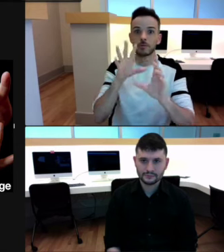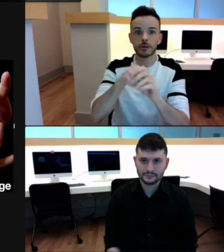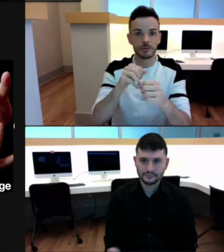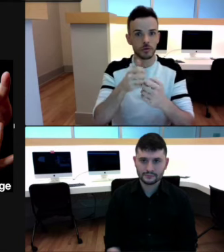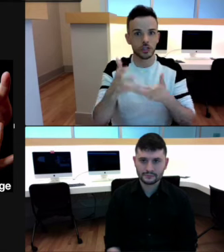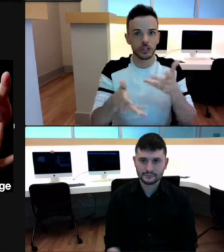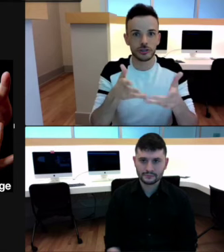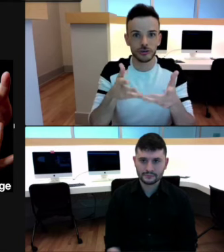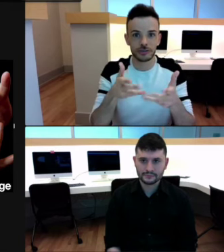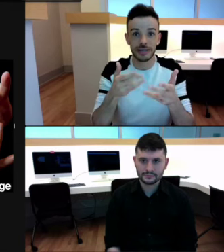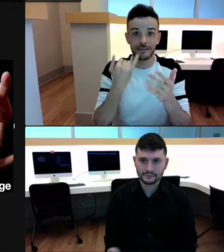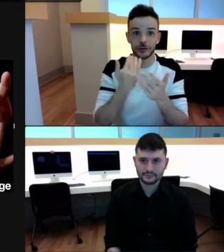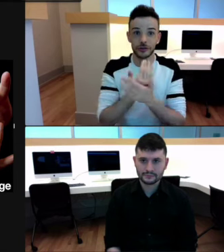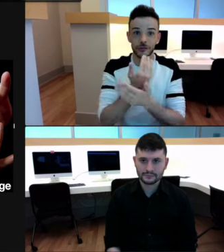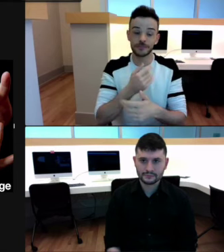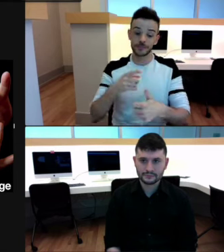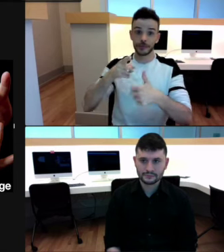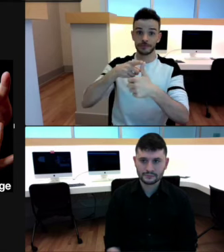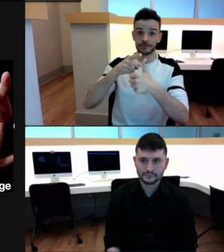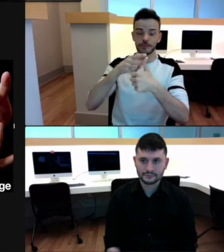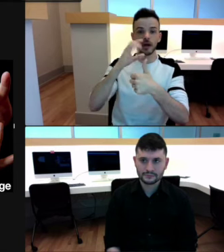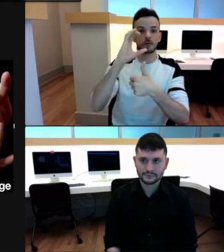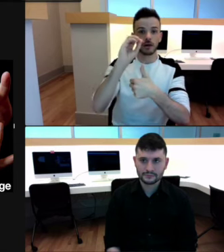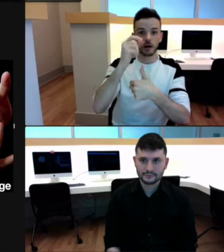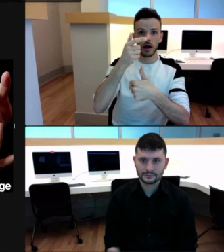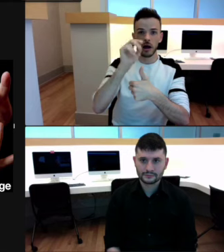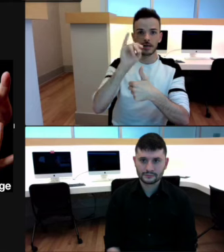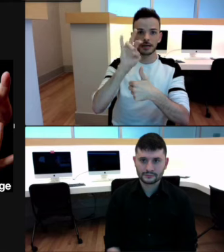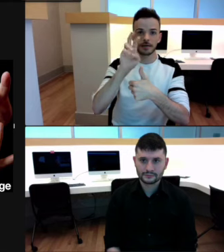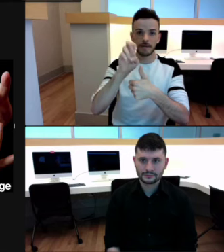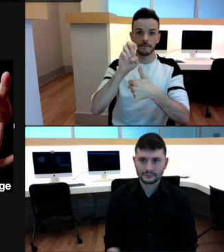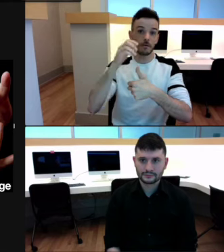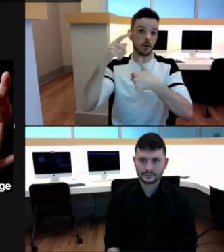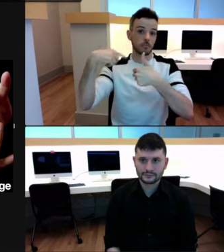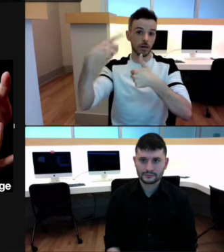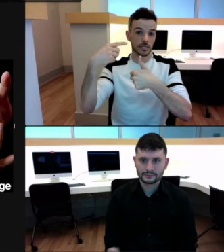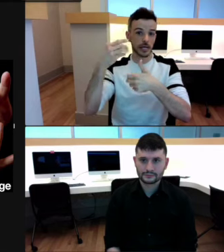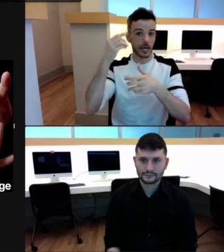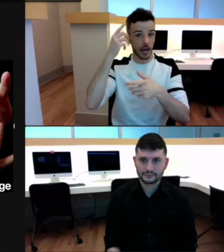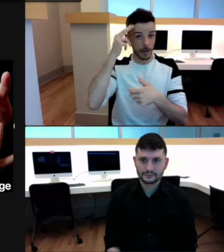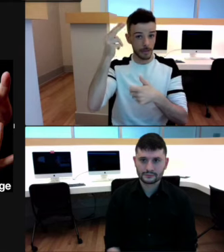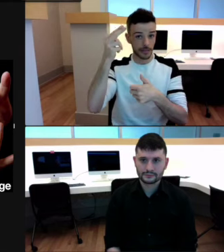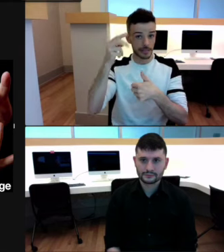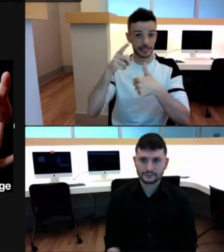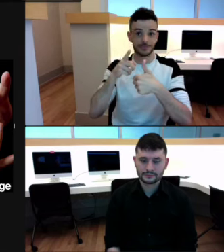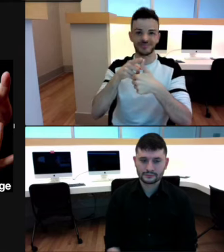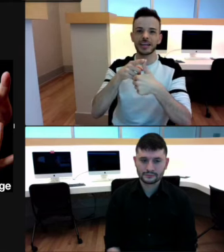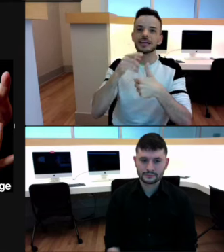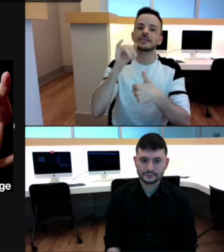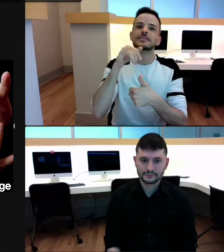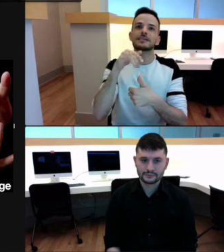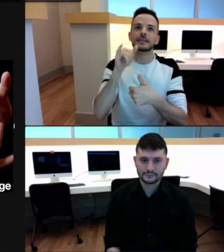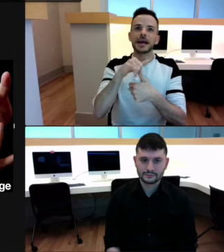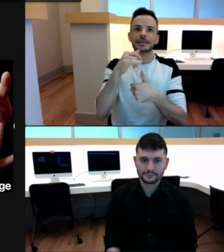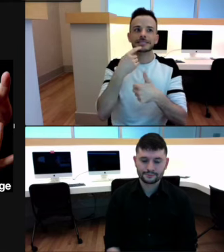is wanting to know what would prevent people from actually engaging in gesture. Is it a cognitive process?